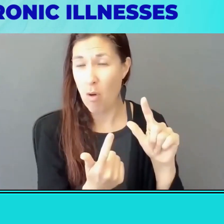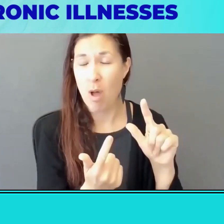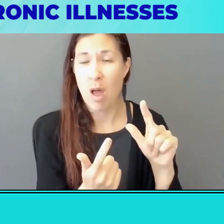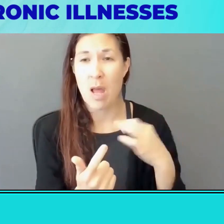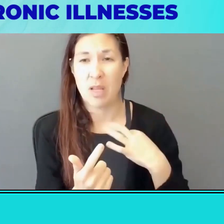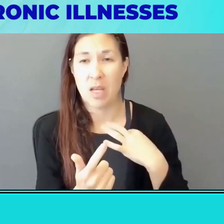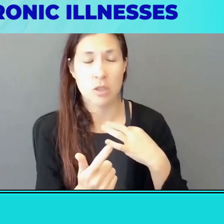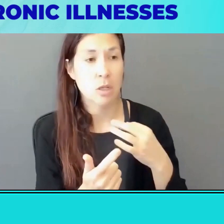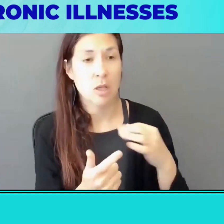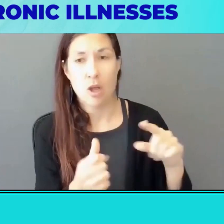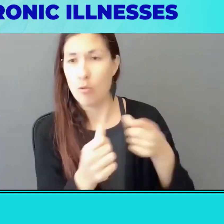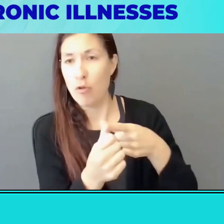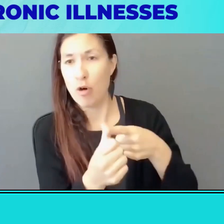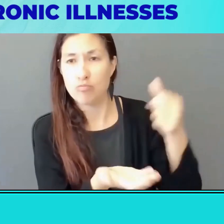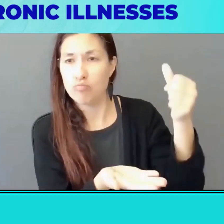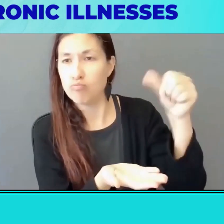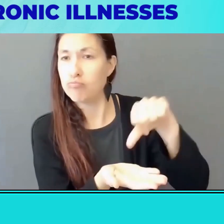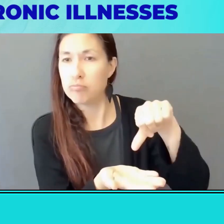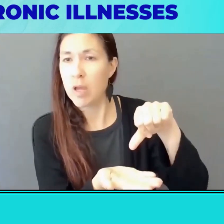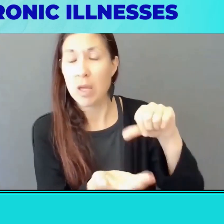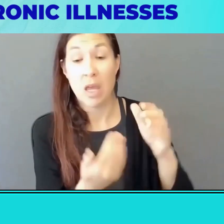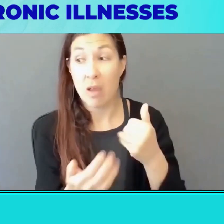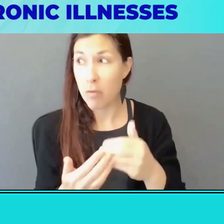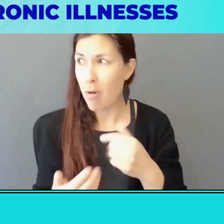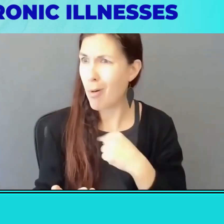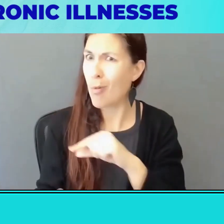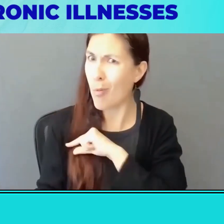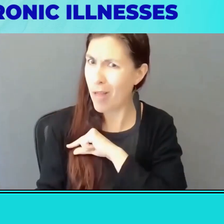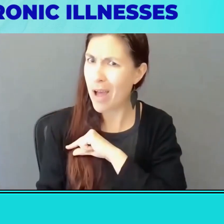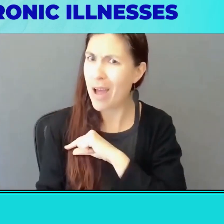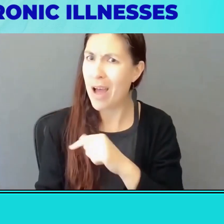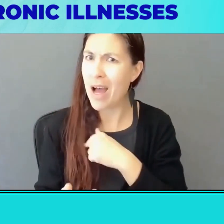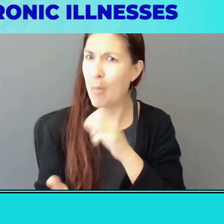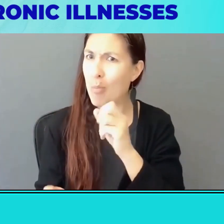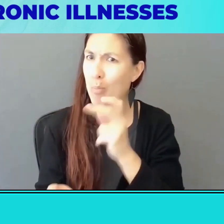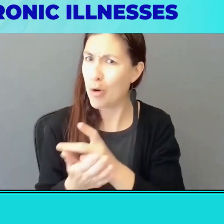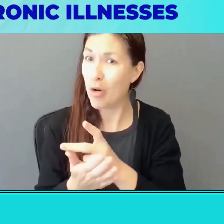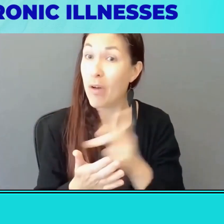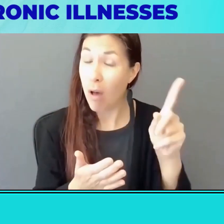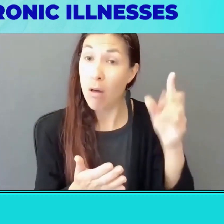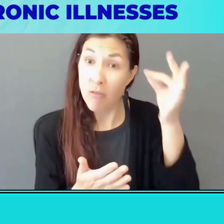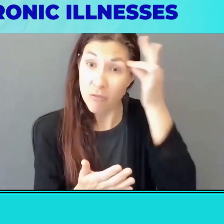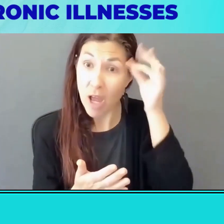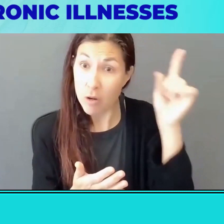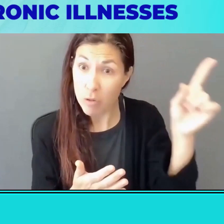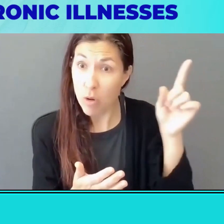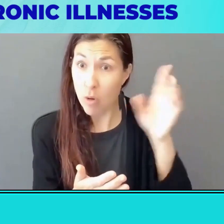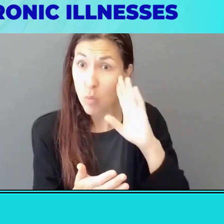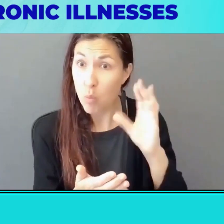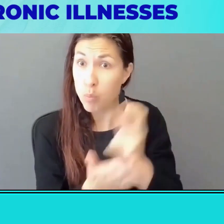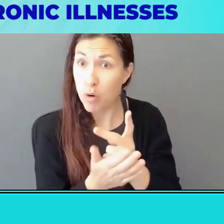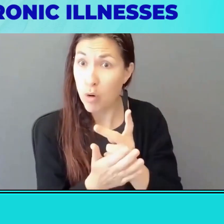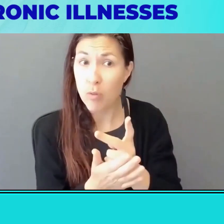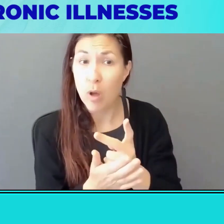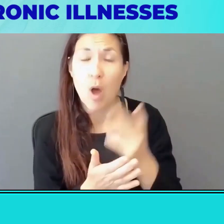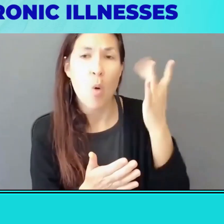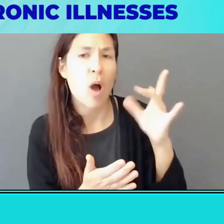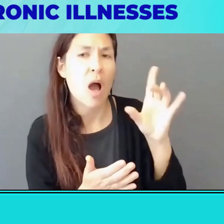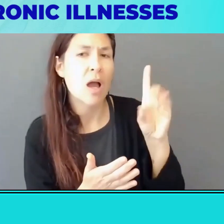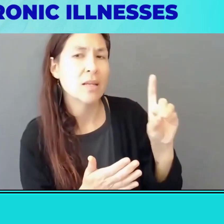As for how state government agencies can help, I now want to touch on Social Security disability insurance.